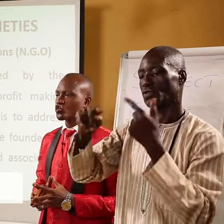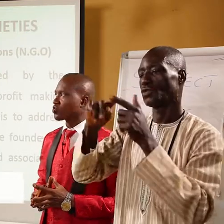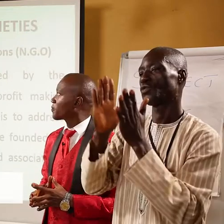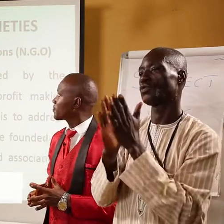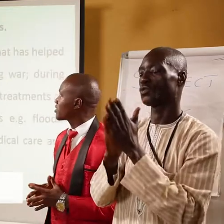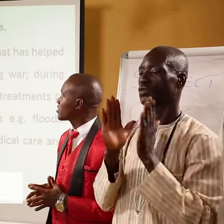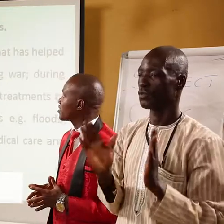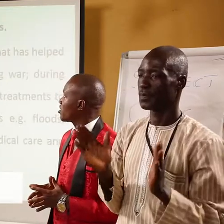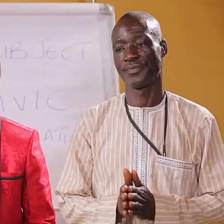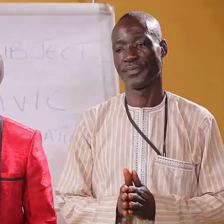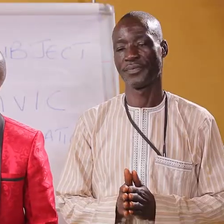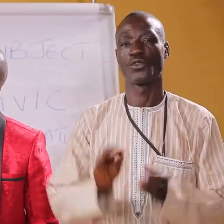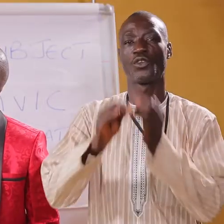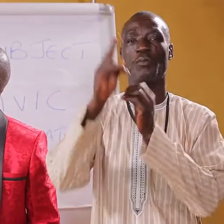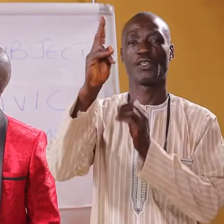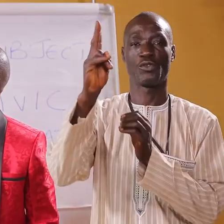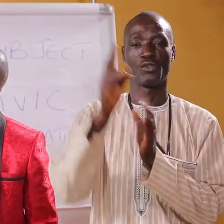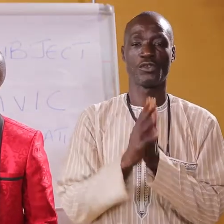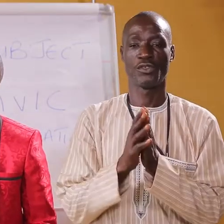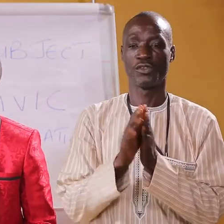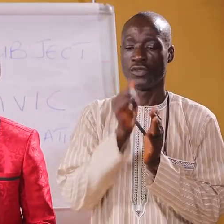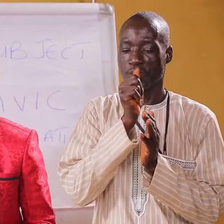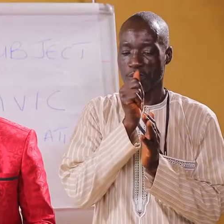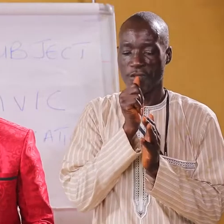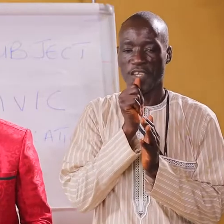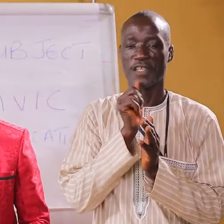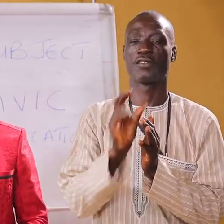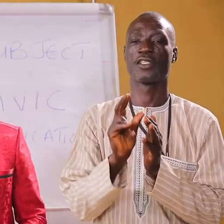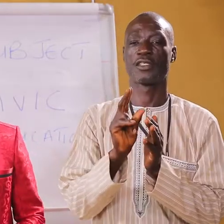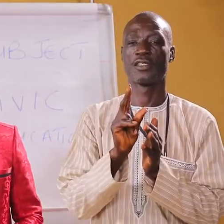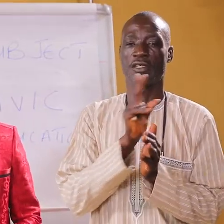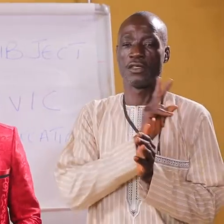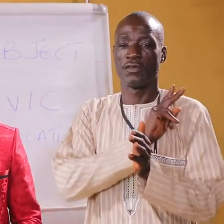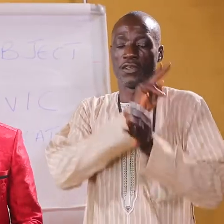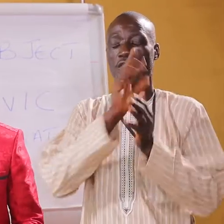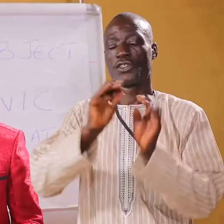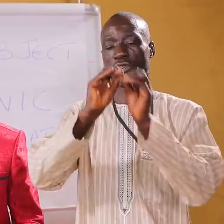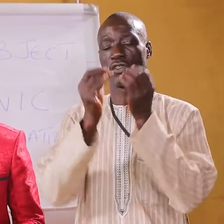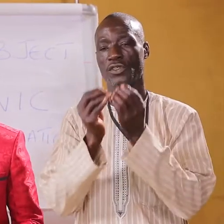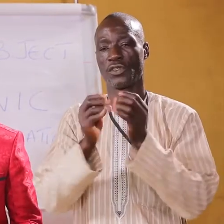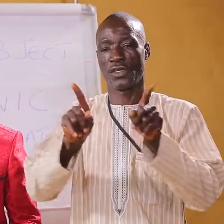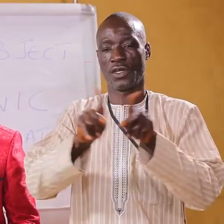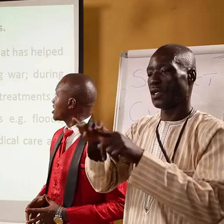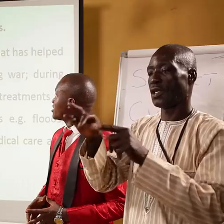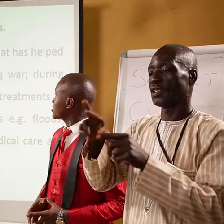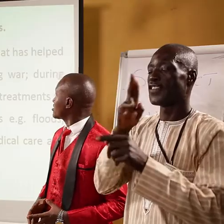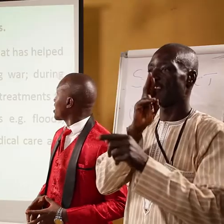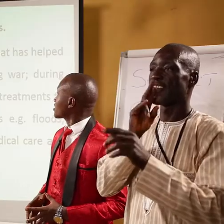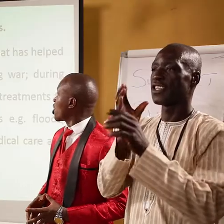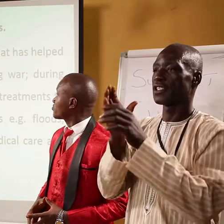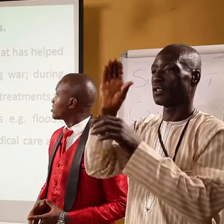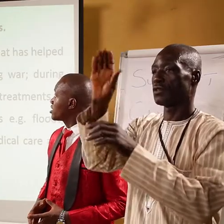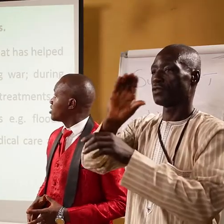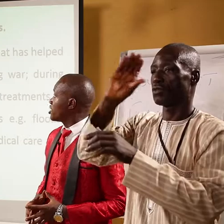to school. Number 2, private voluntary organizations like the Red Cross societies that